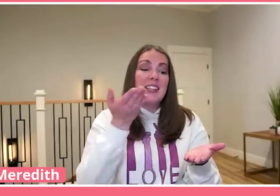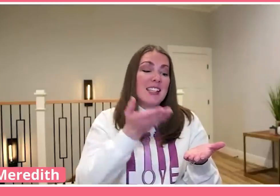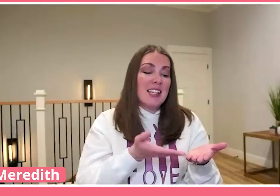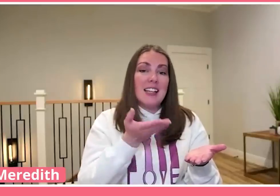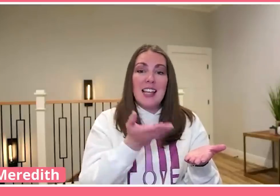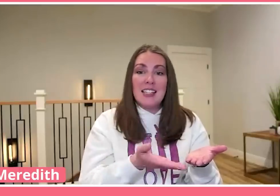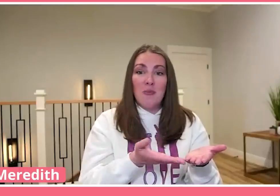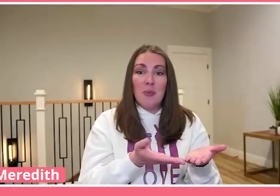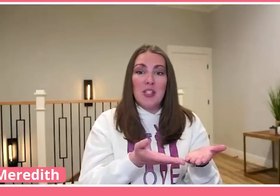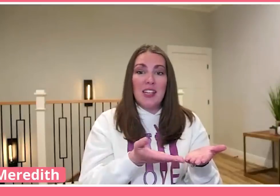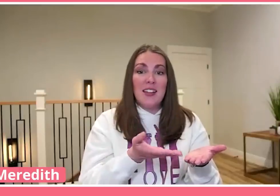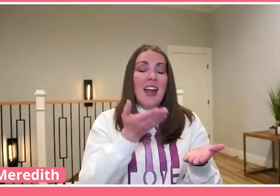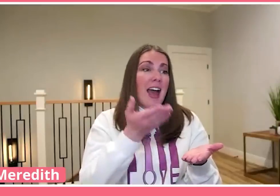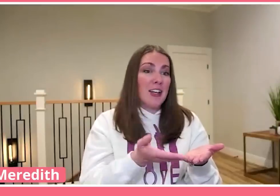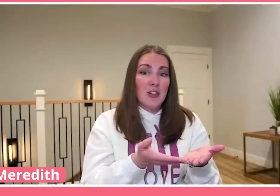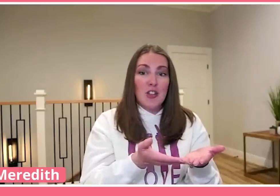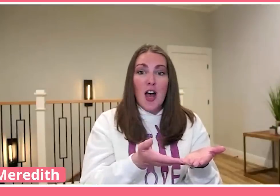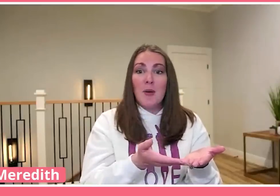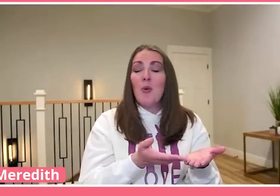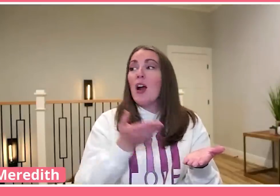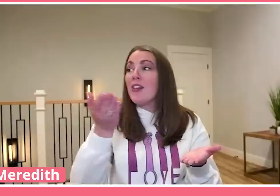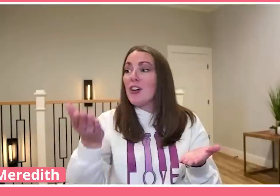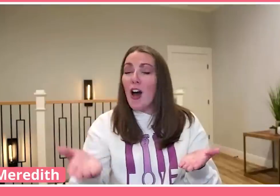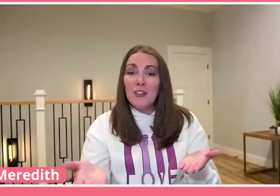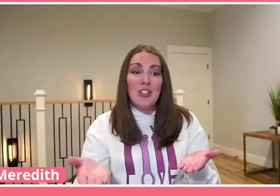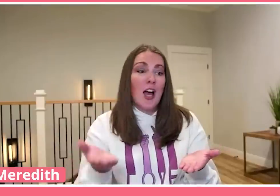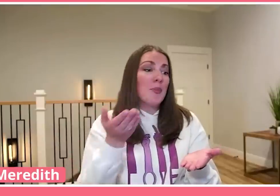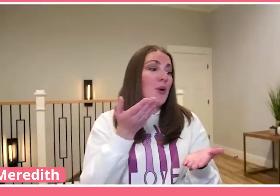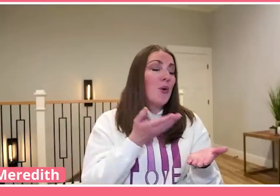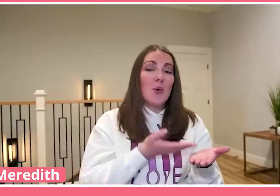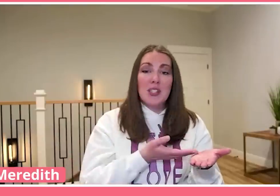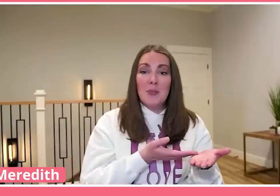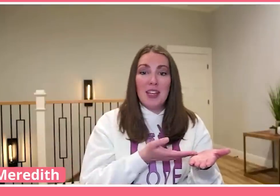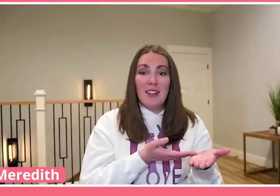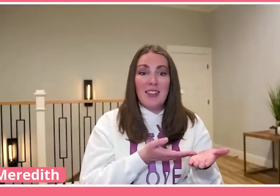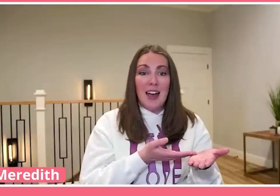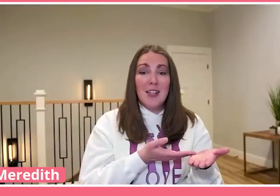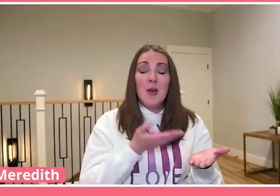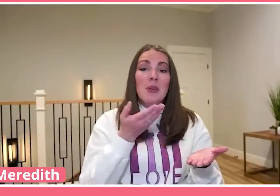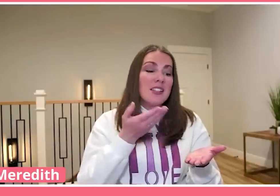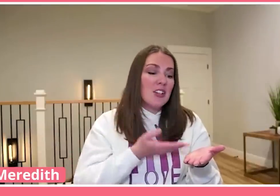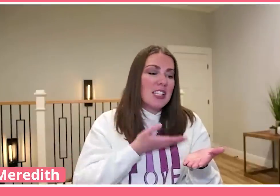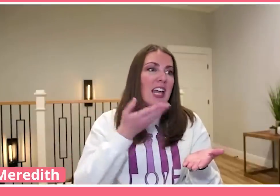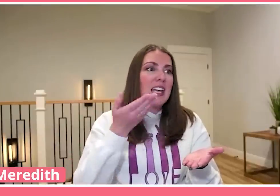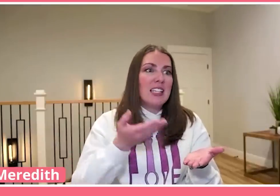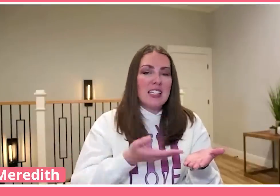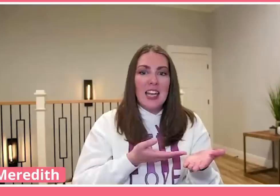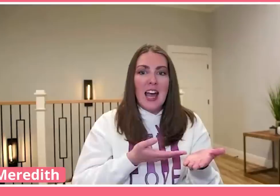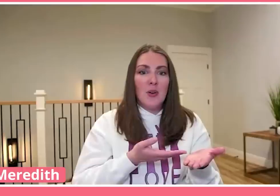to sign to that deaf person at your job or at the coffee shop or something like that? Because they're day in, day out.